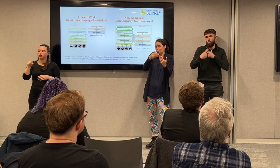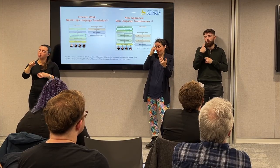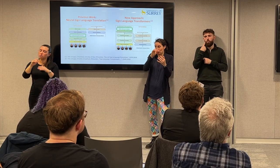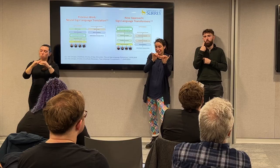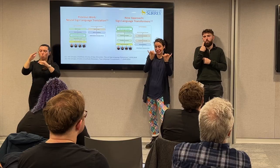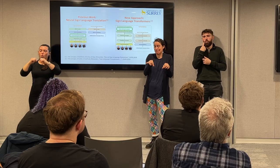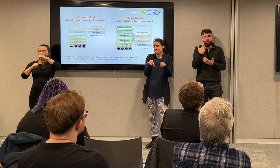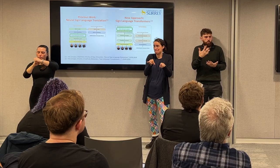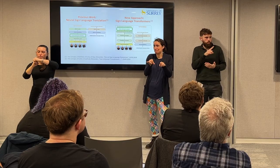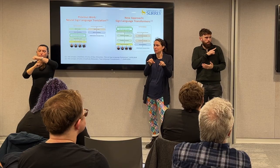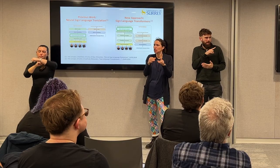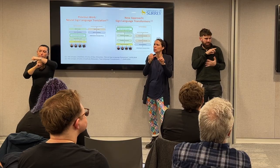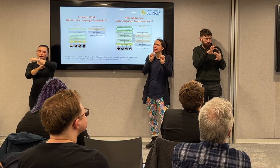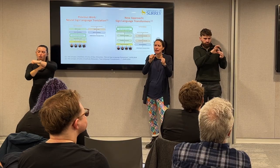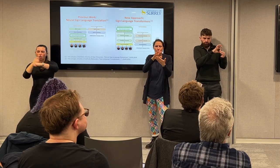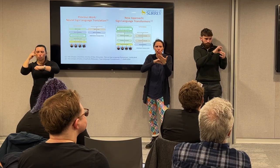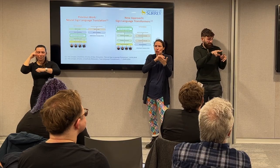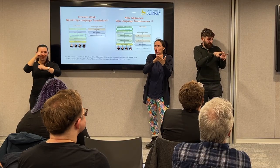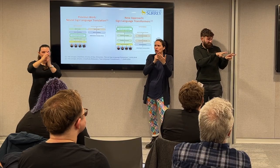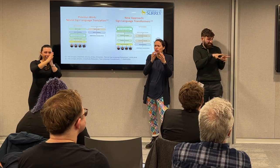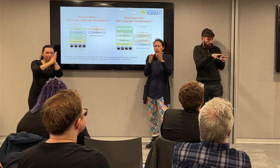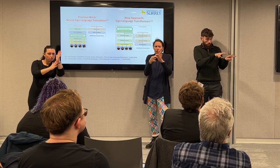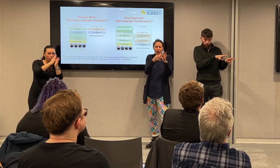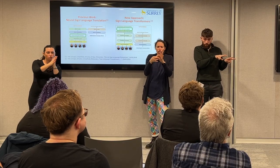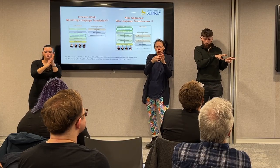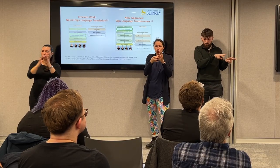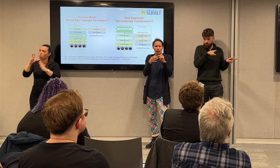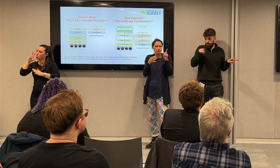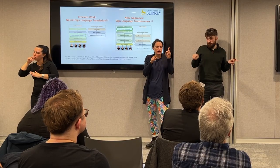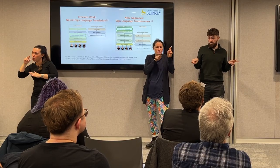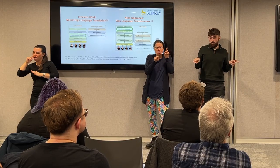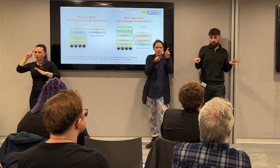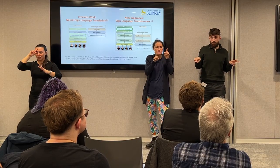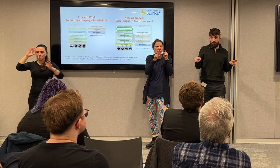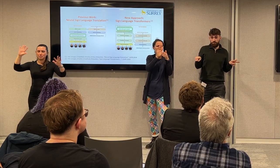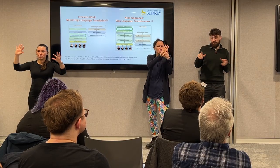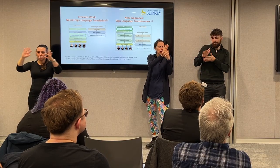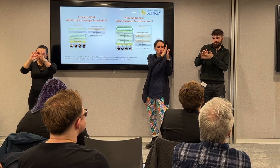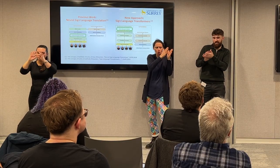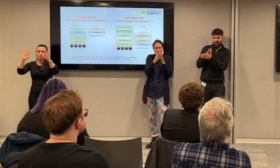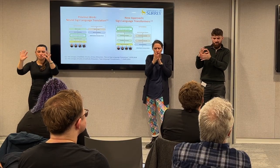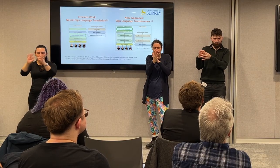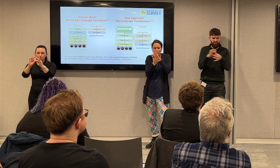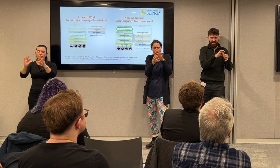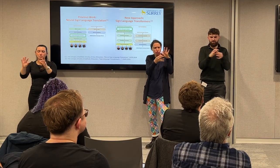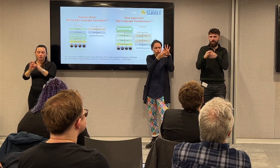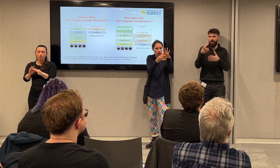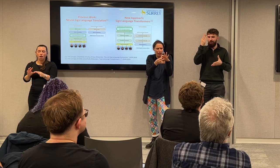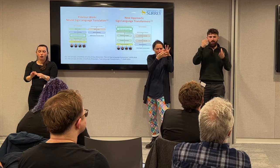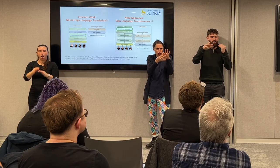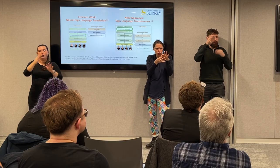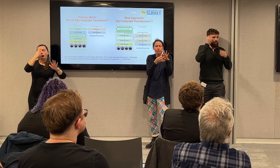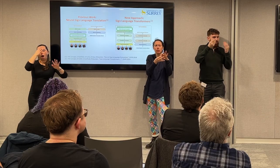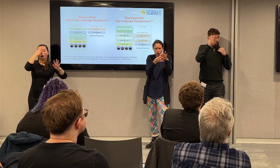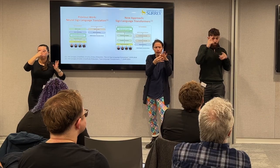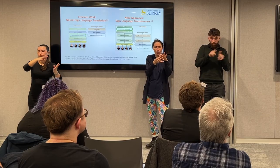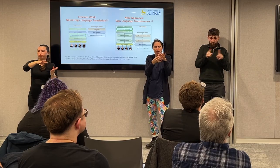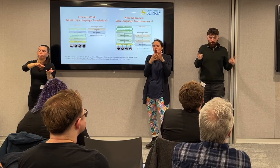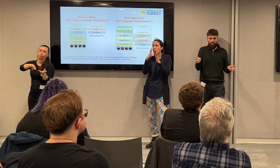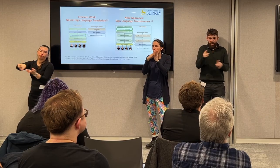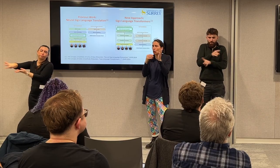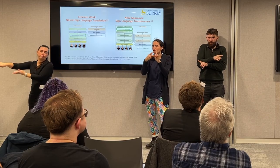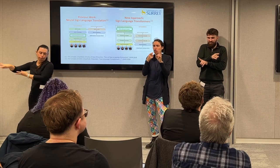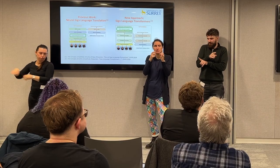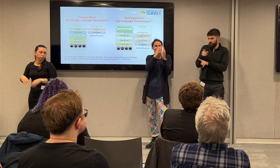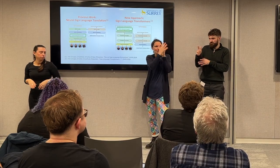to learn the relationship between the video and this kind of the signs, and then it can learn from the signs through